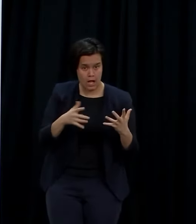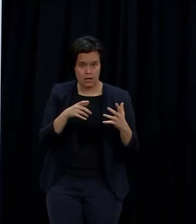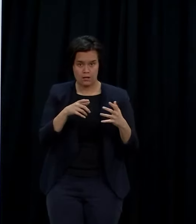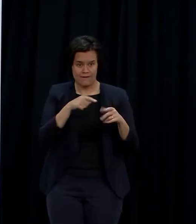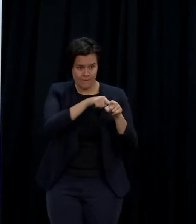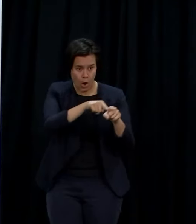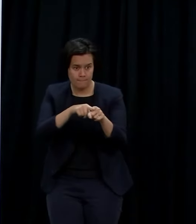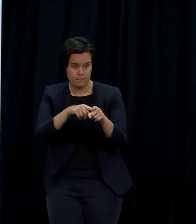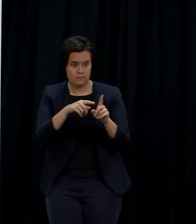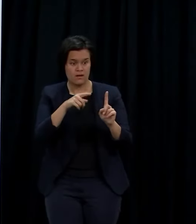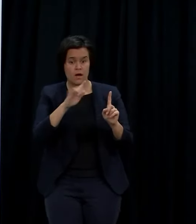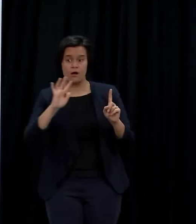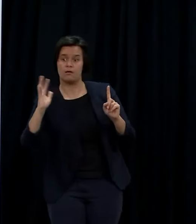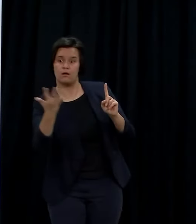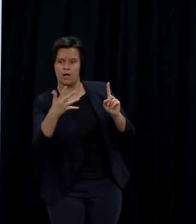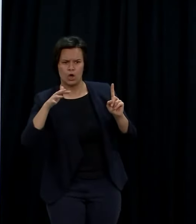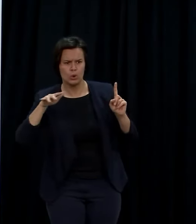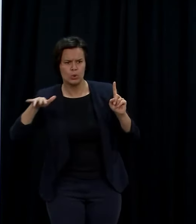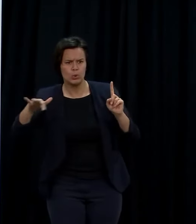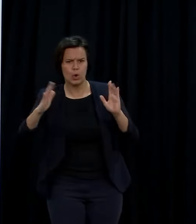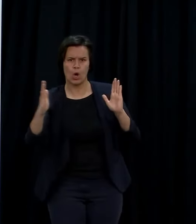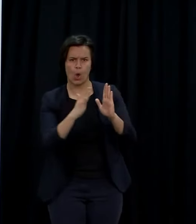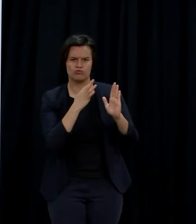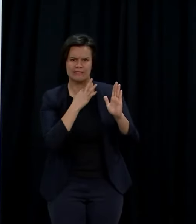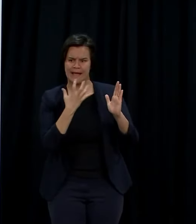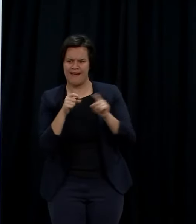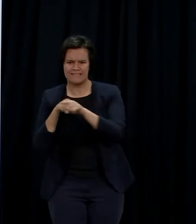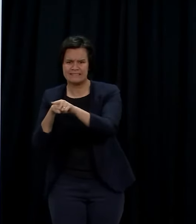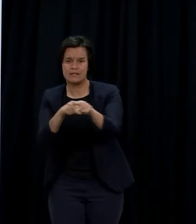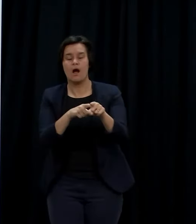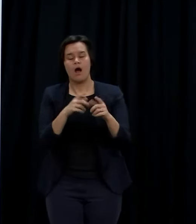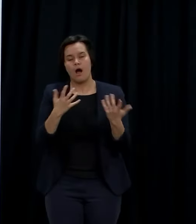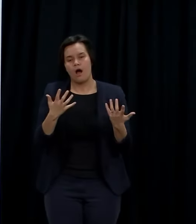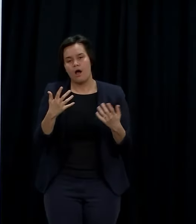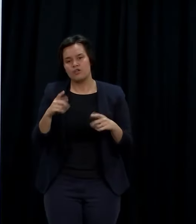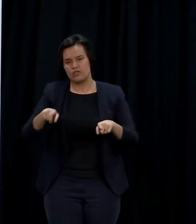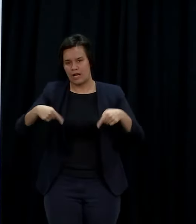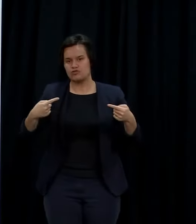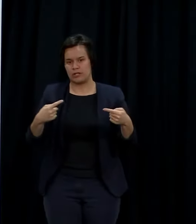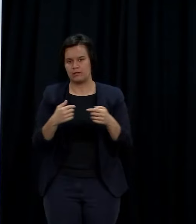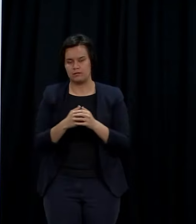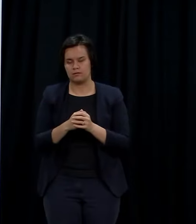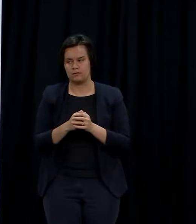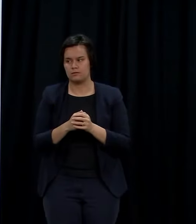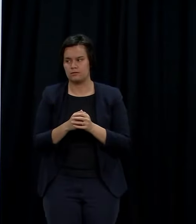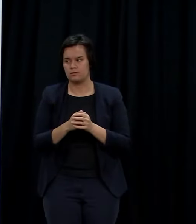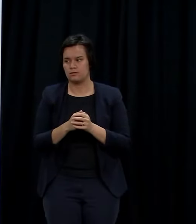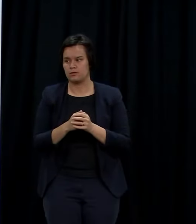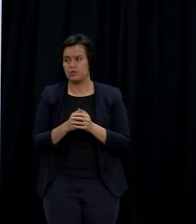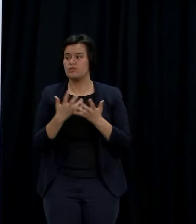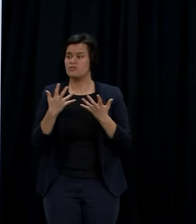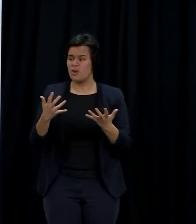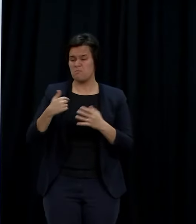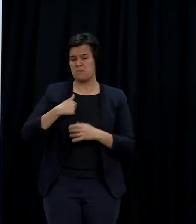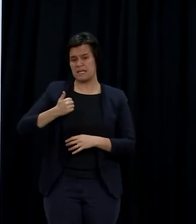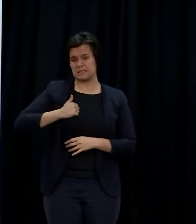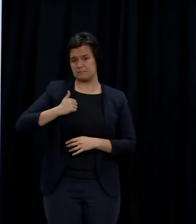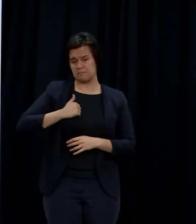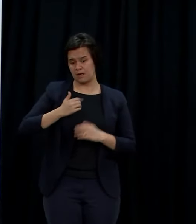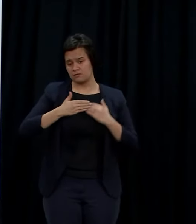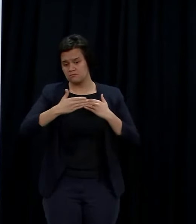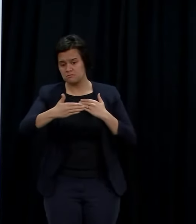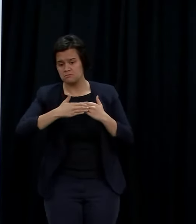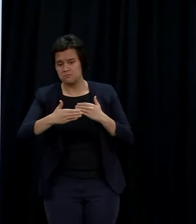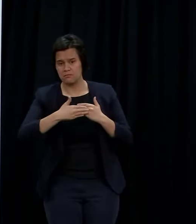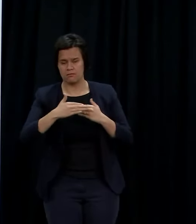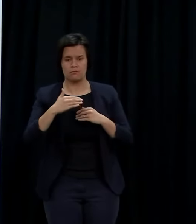infection times. And so that does make contact tracing more challenging. So these are all of the things that I expect over the coming months we